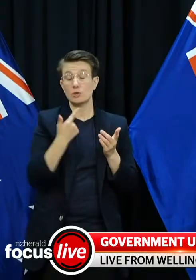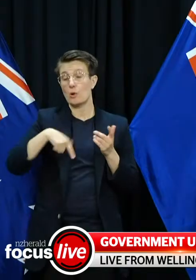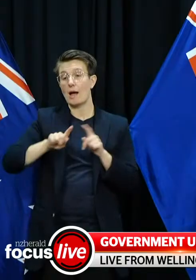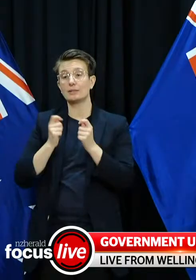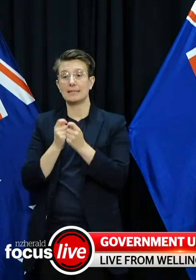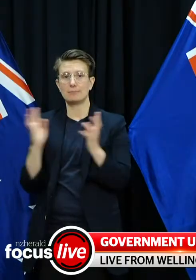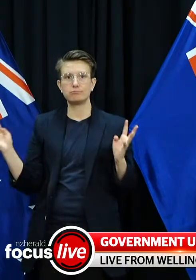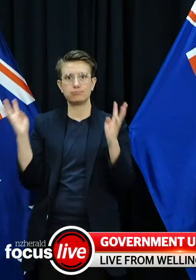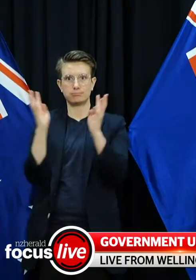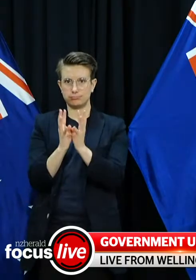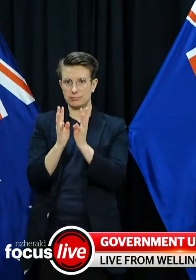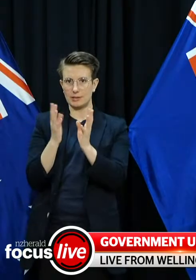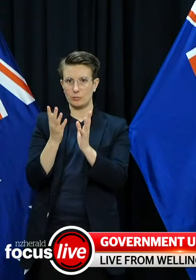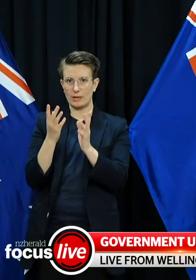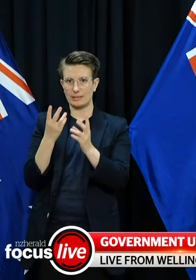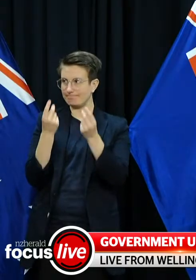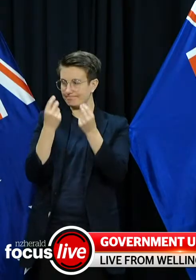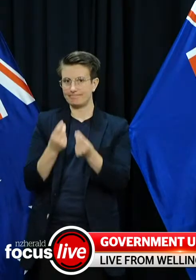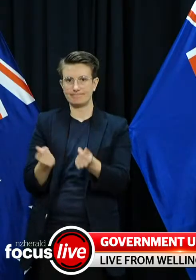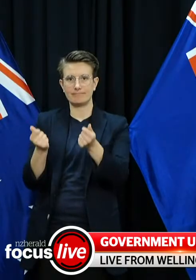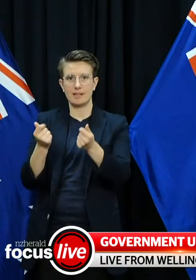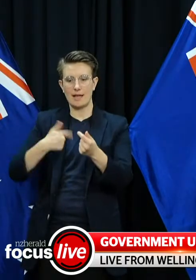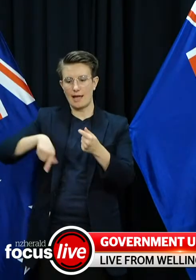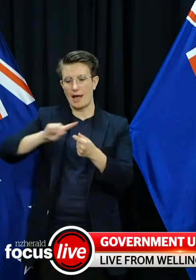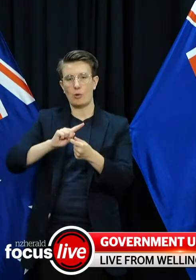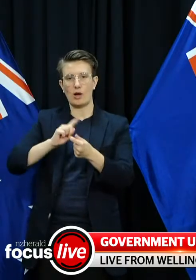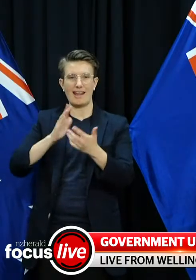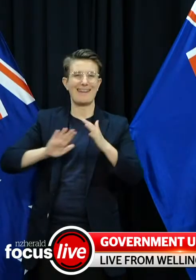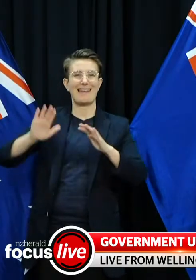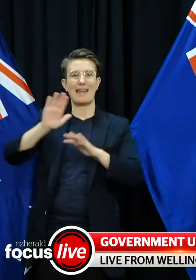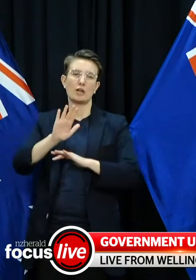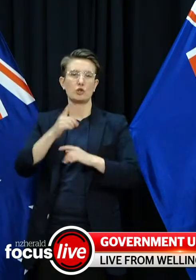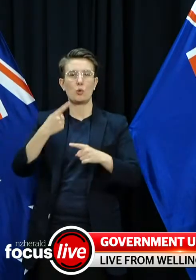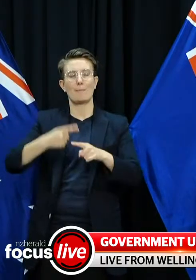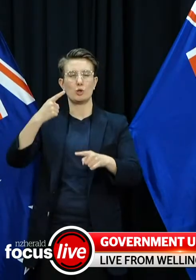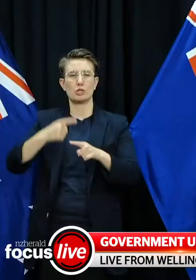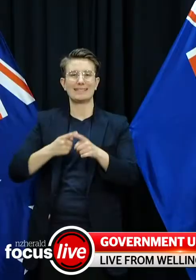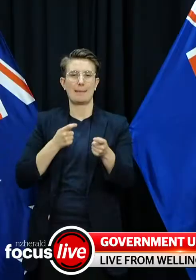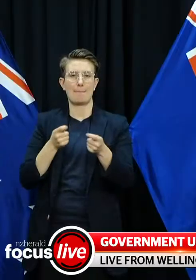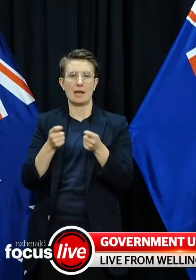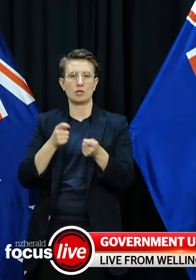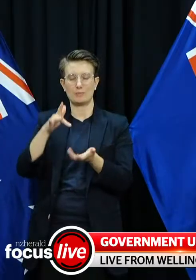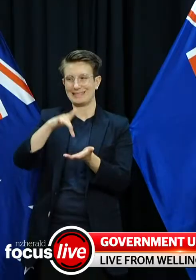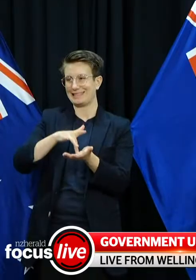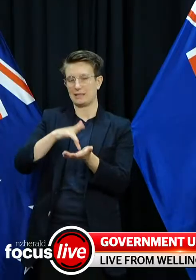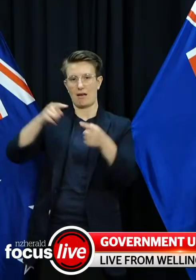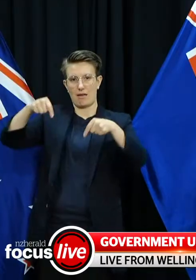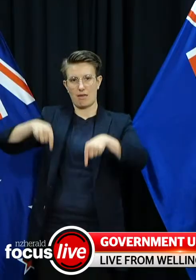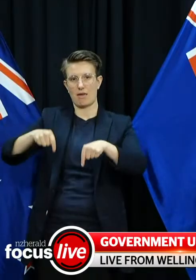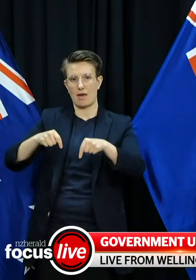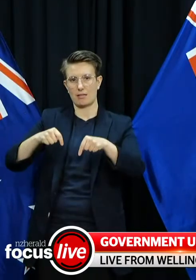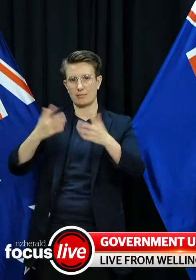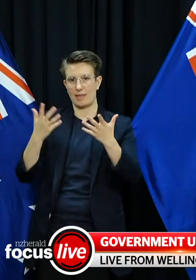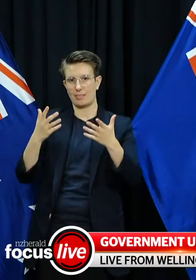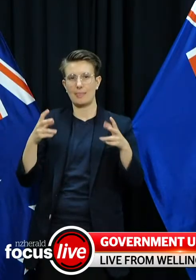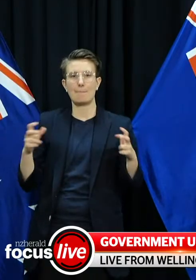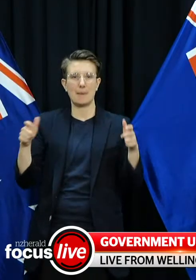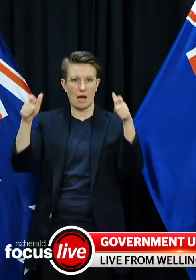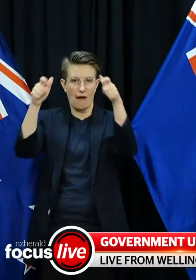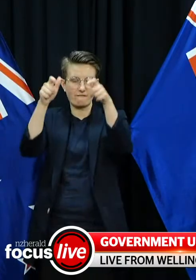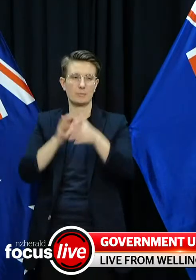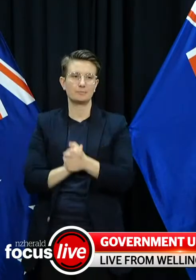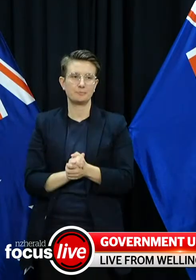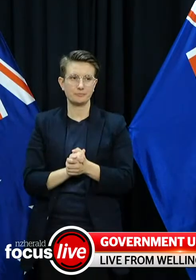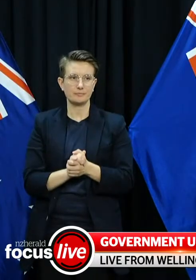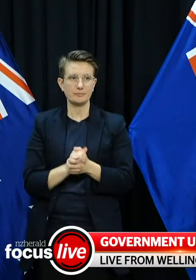we activate our National Crisis Management Centre here below the beehive. So it's a constant flow of